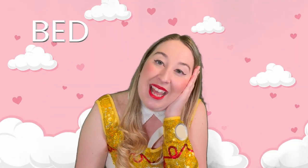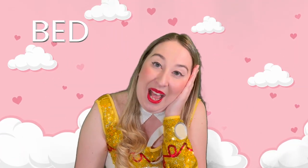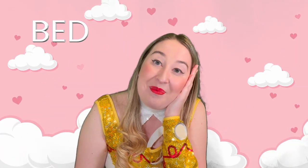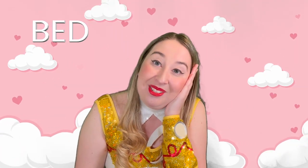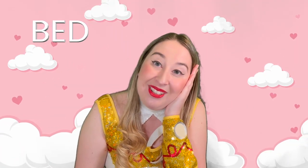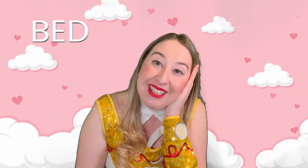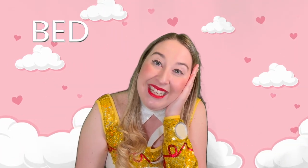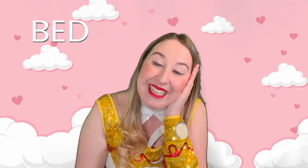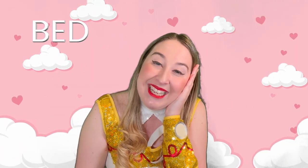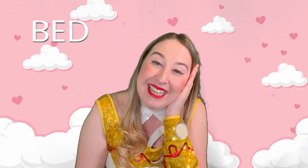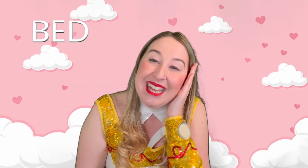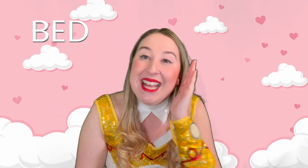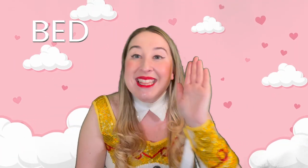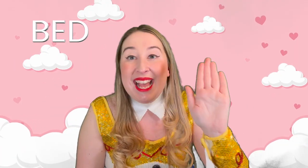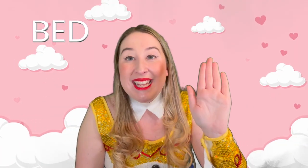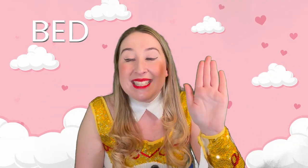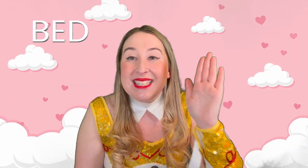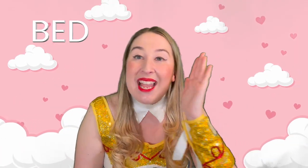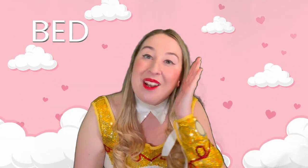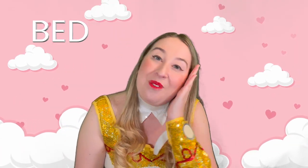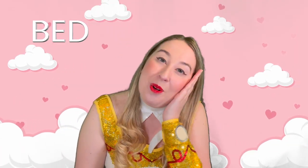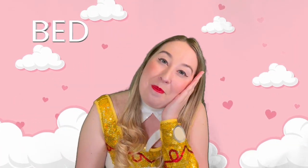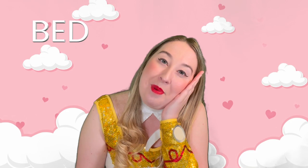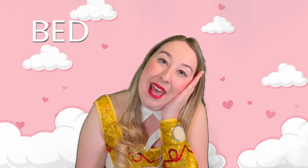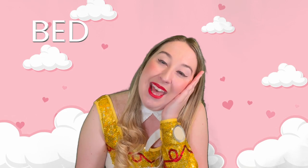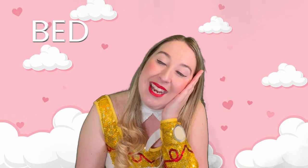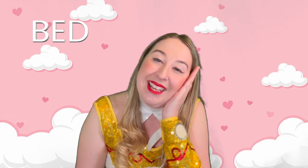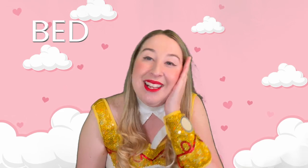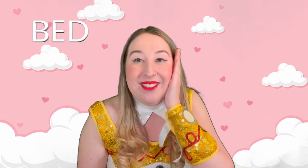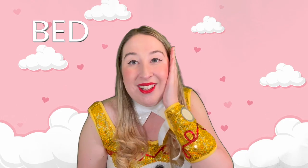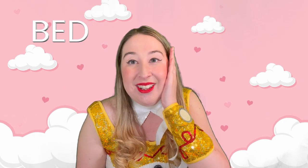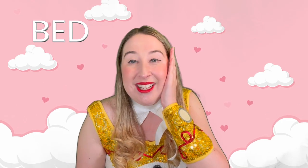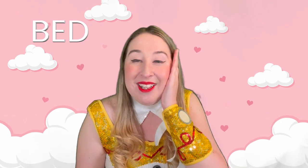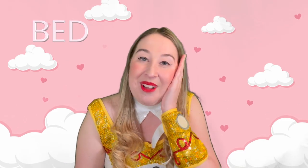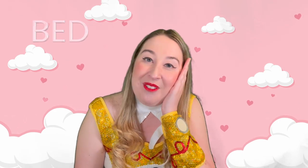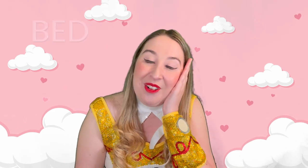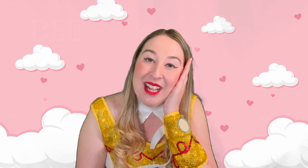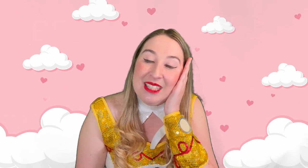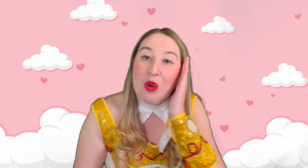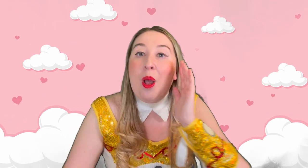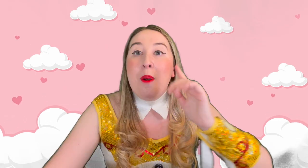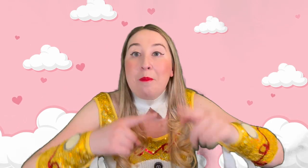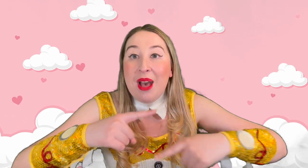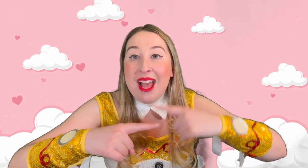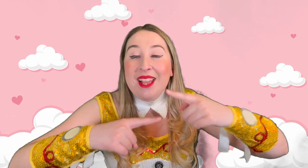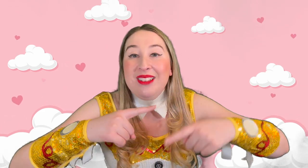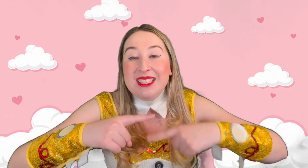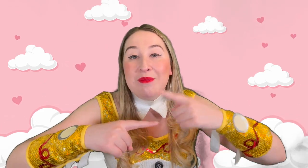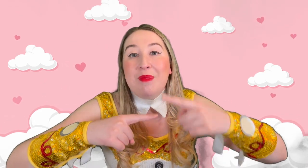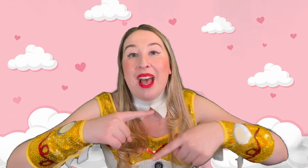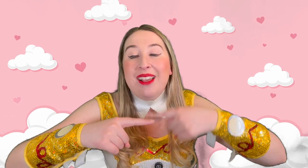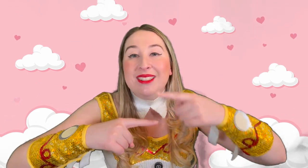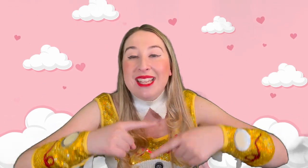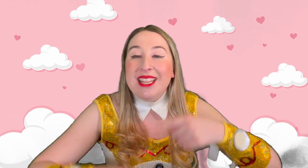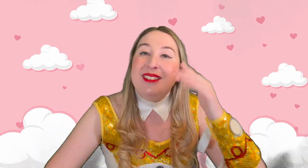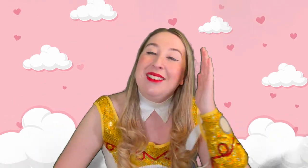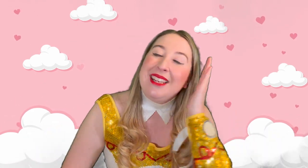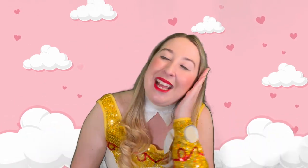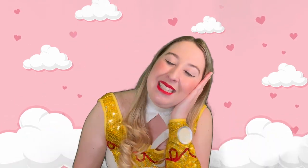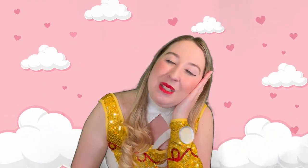nap. Very good. That is the sign for bed. Very good, my friend. So miles and miles in your nice